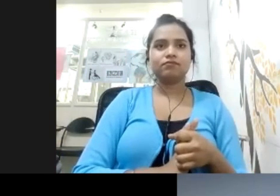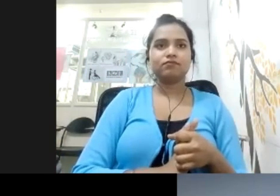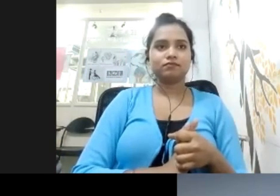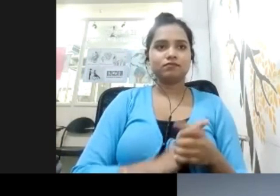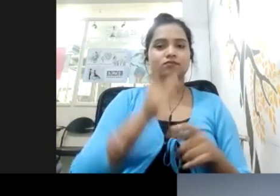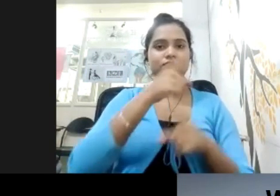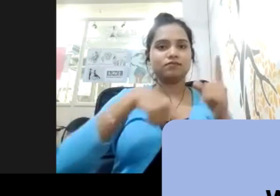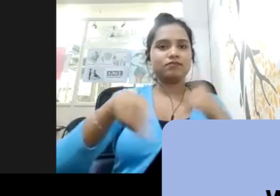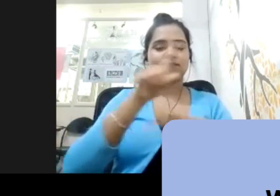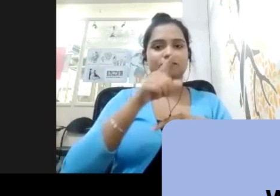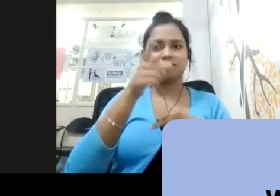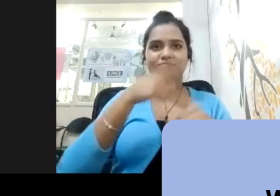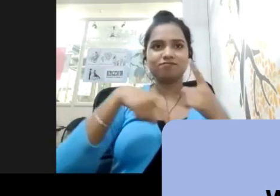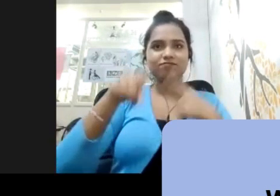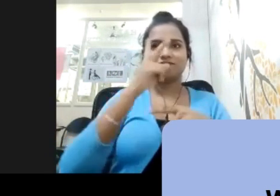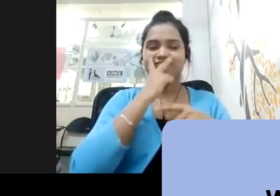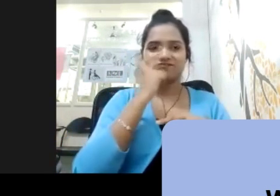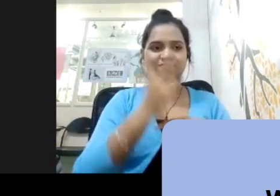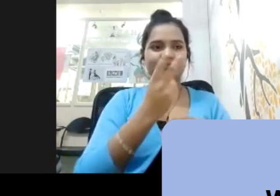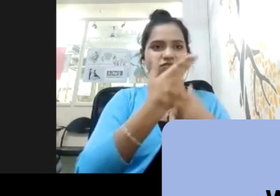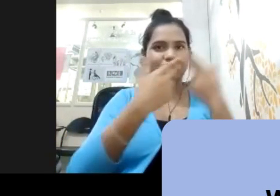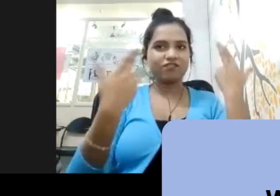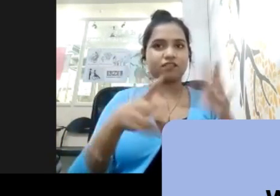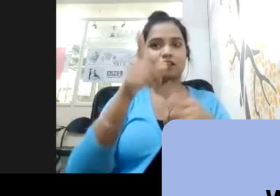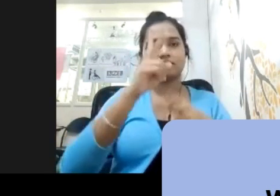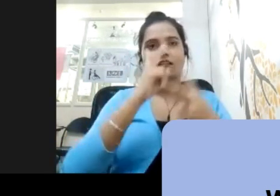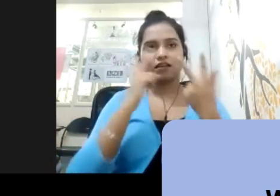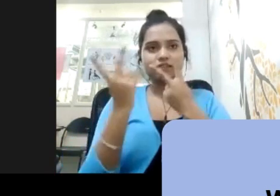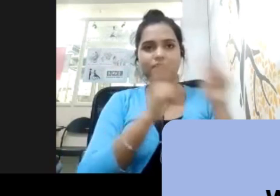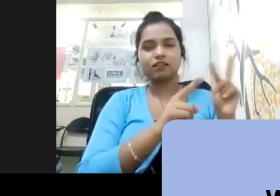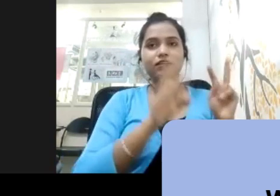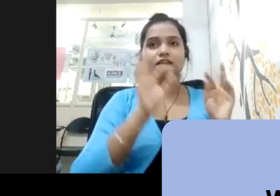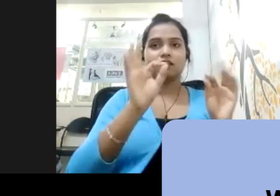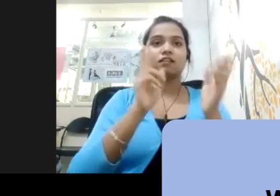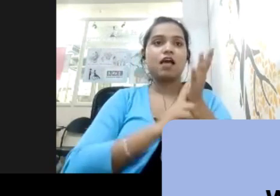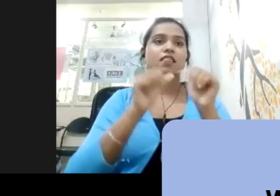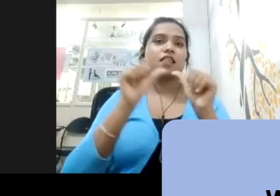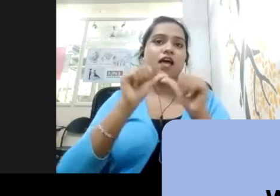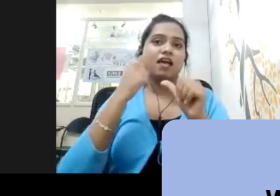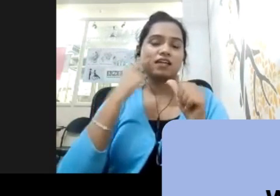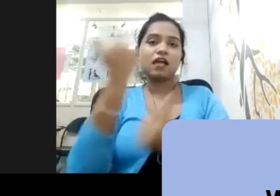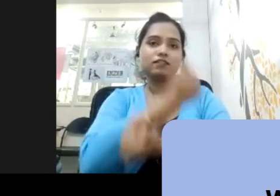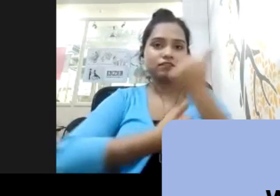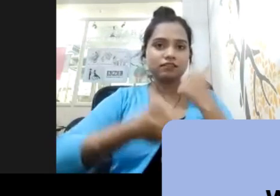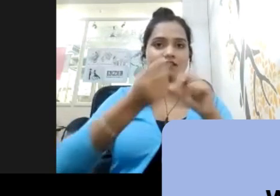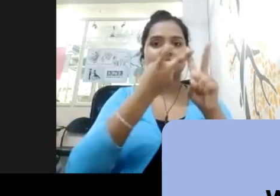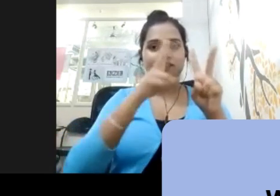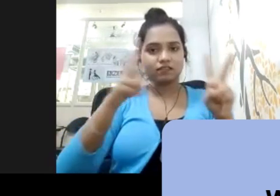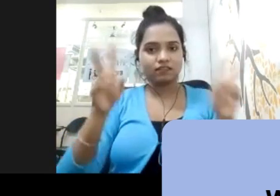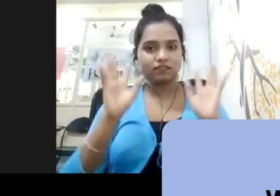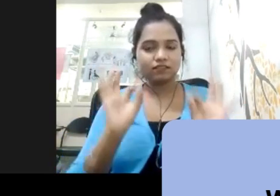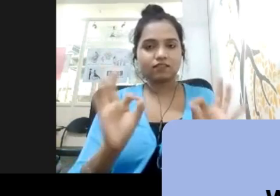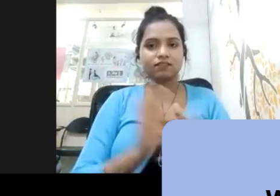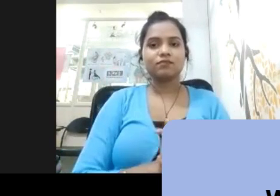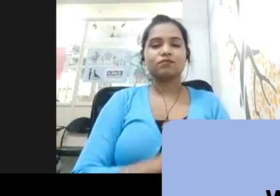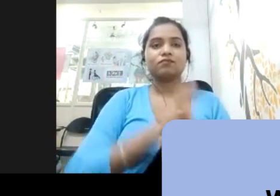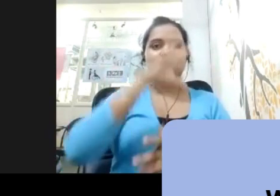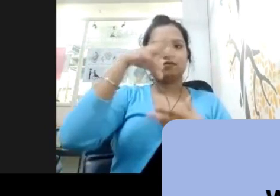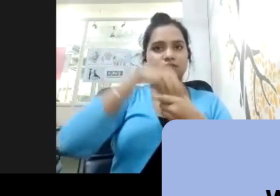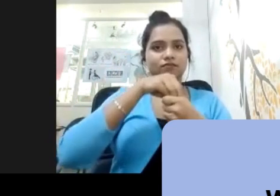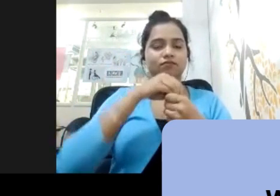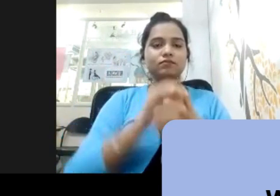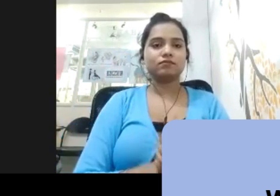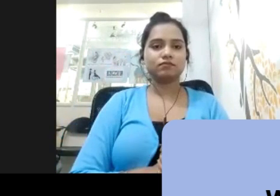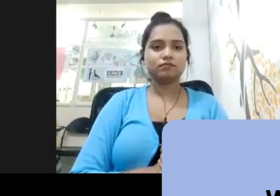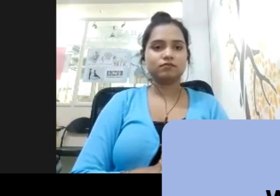program, this podcast, you can go to the NAAI and Sarthak website. We have a lot of information how to participate, details on our upcoming competitions also, as